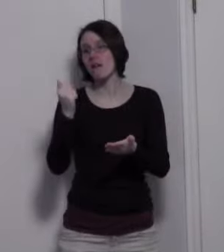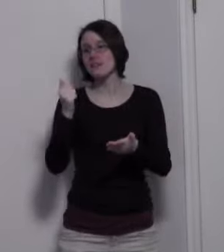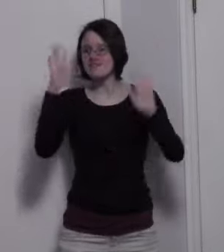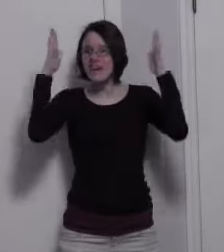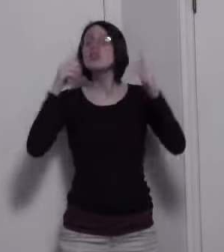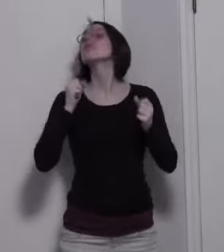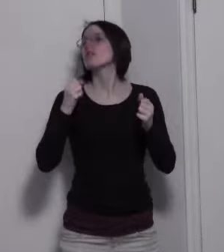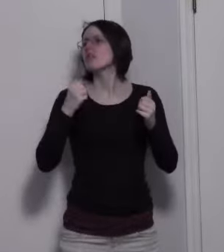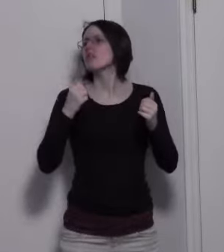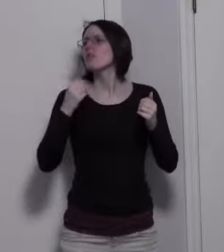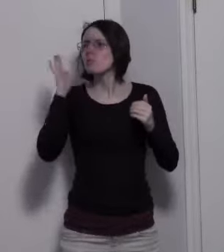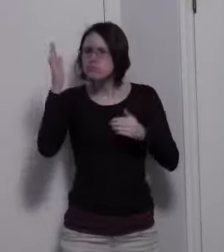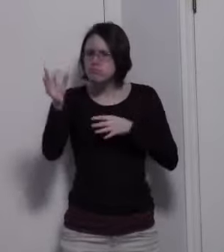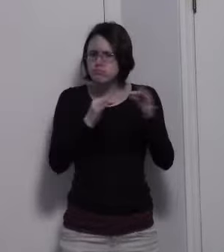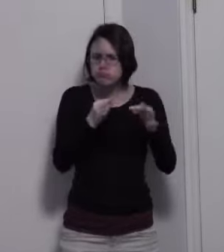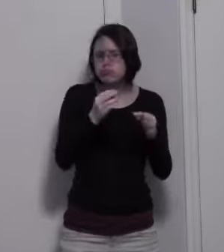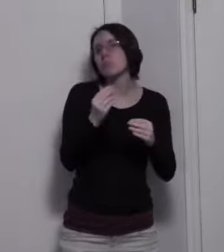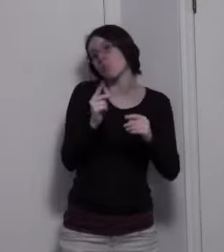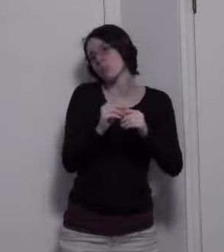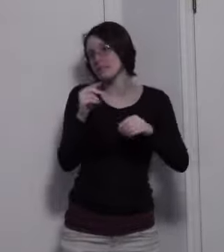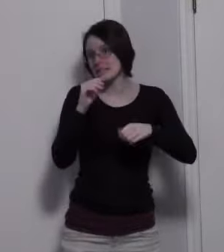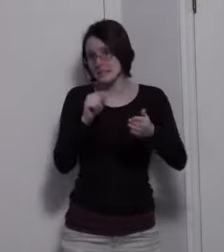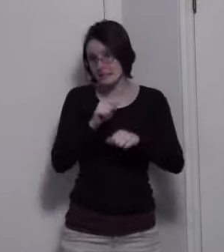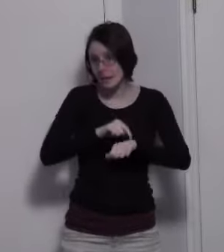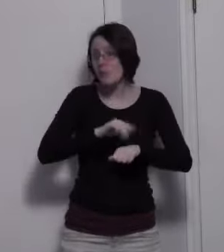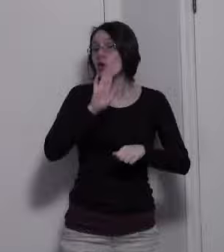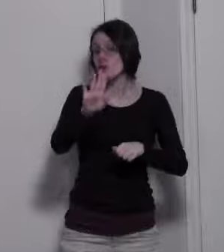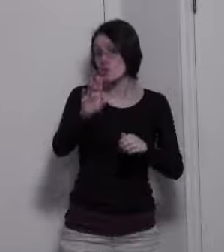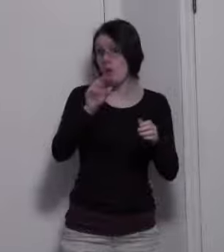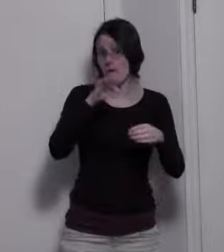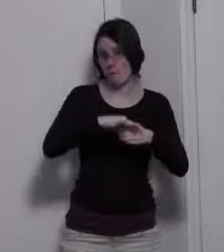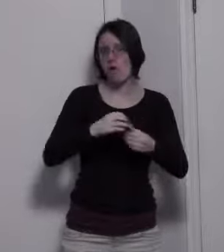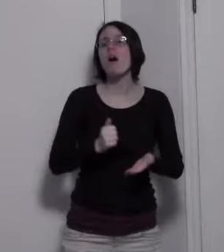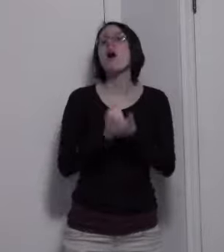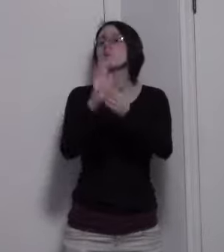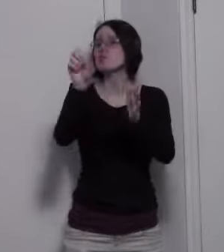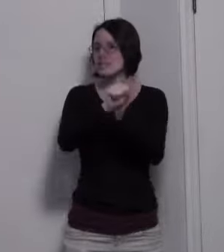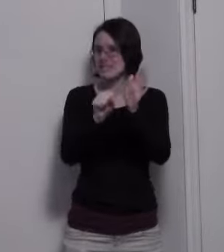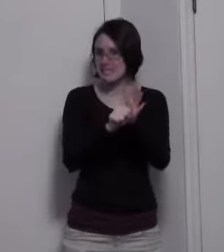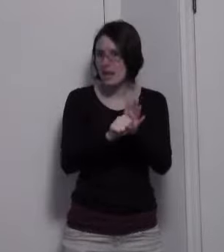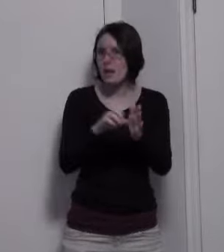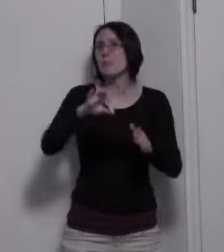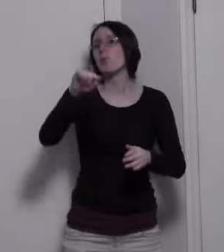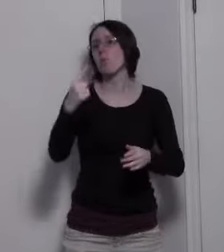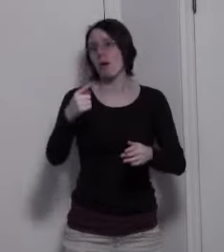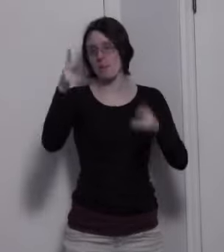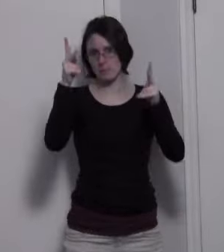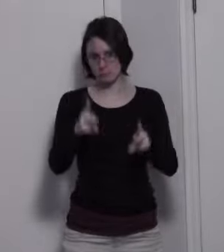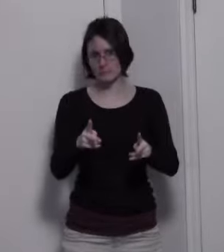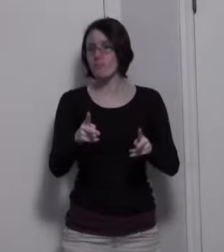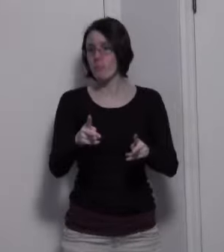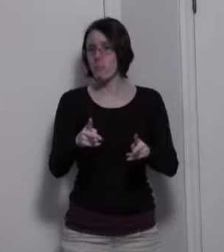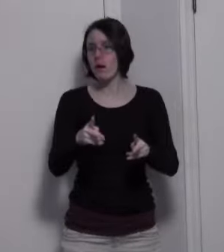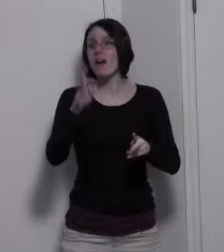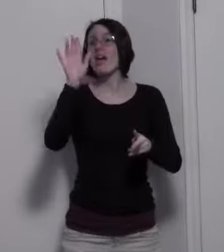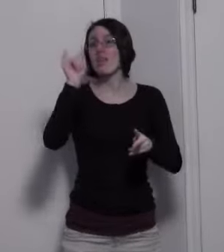recap. Your vote helps your state choose a single candidate. That candidate receives all the electors from your